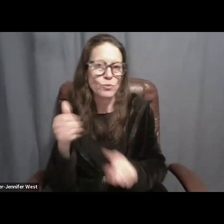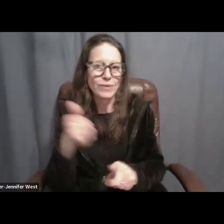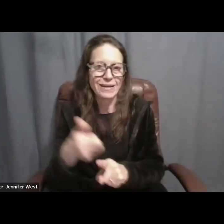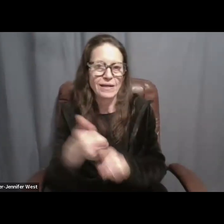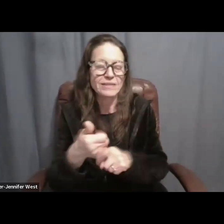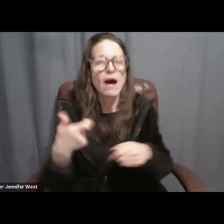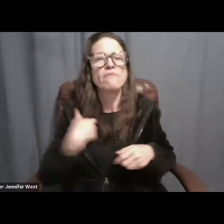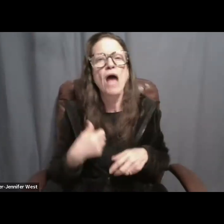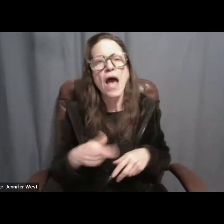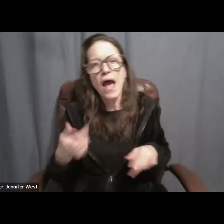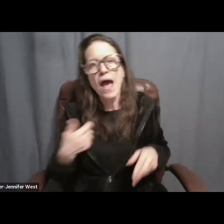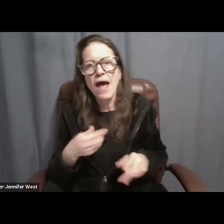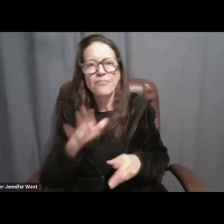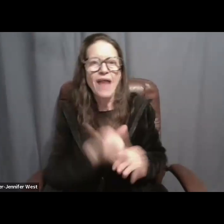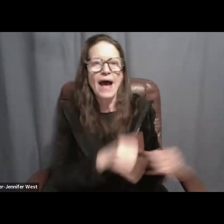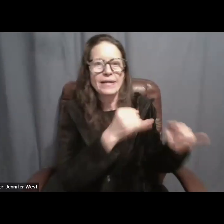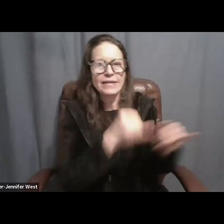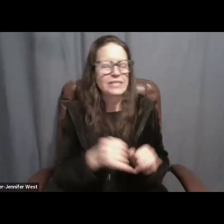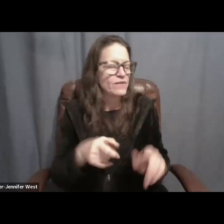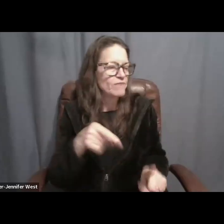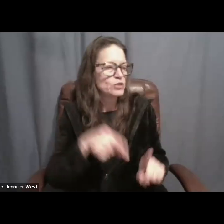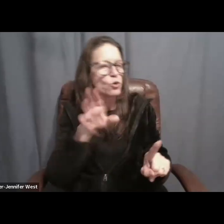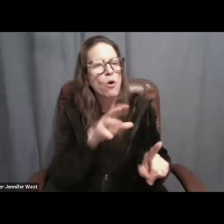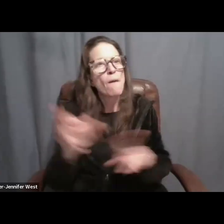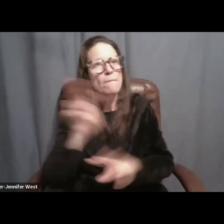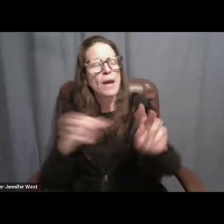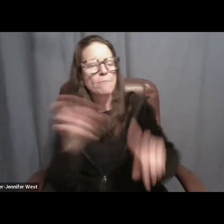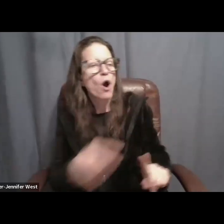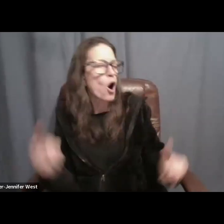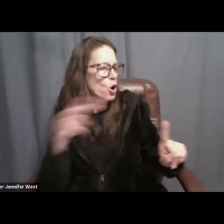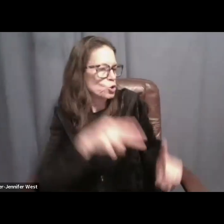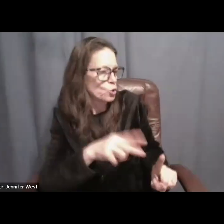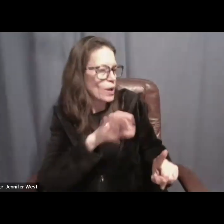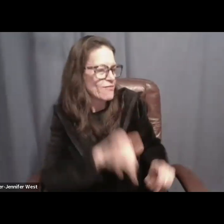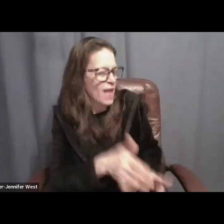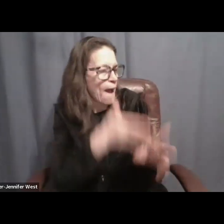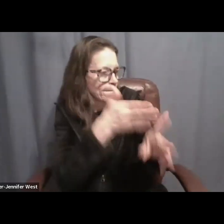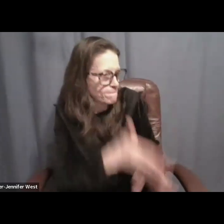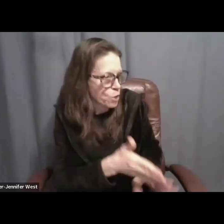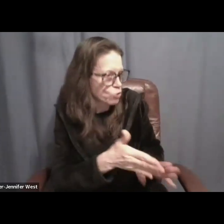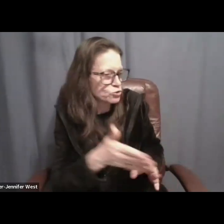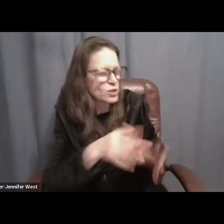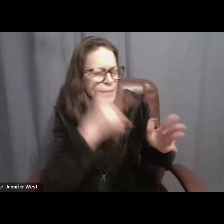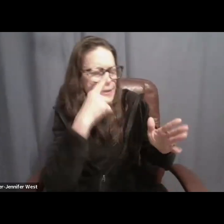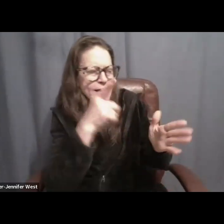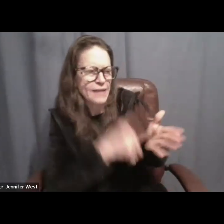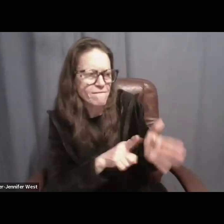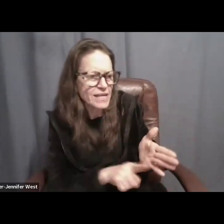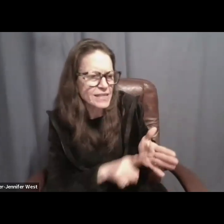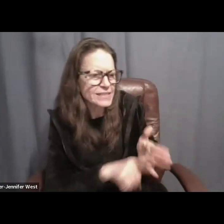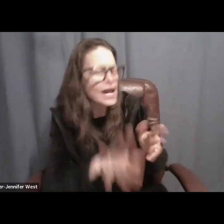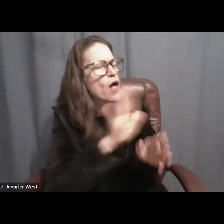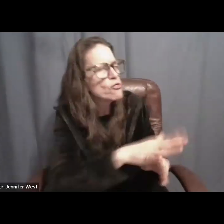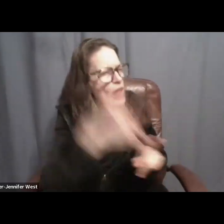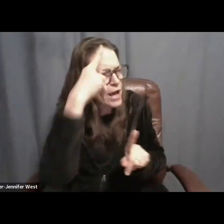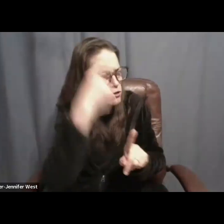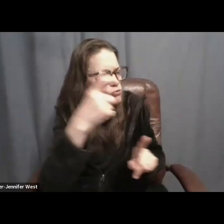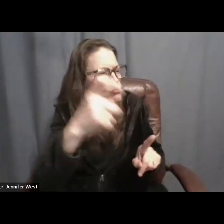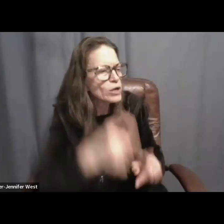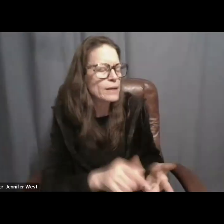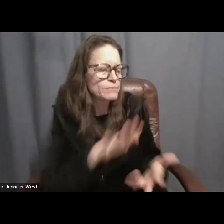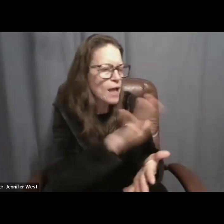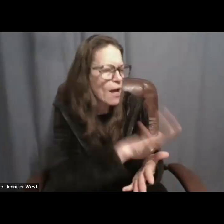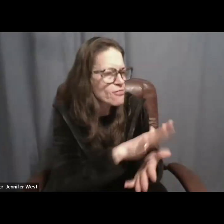as more than just somebody who needs a job or needs a place to live. It talks about their dreams, their challenges,